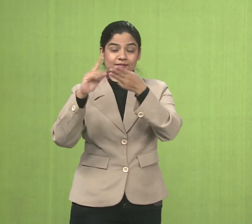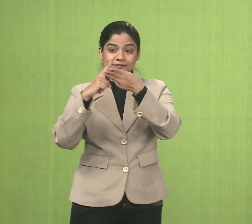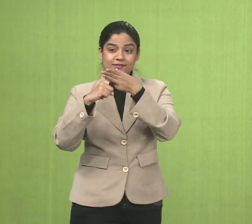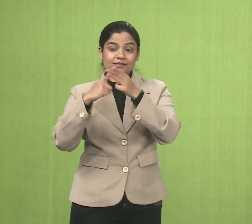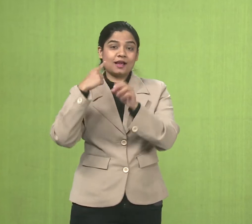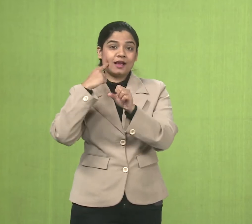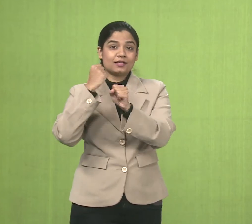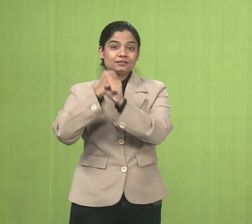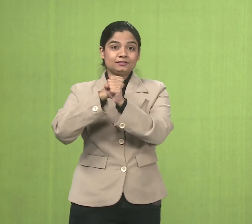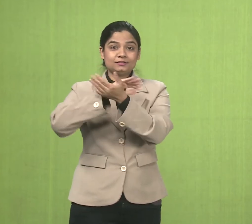and height